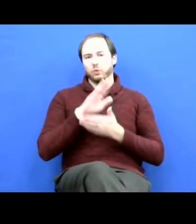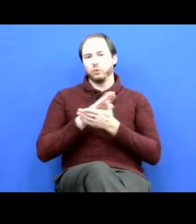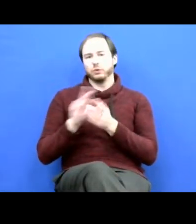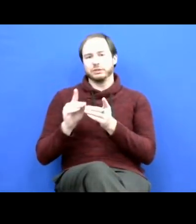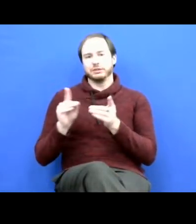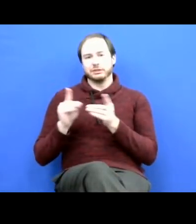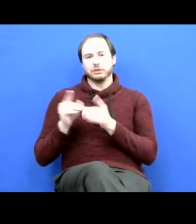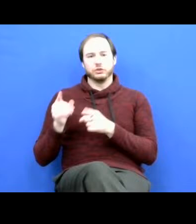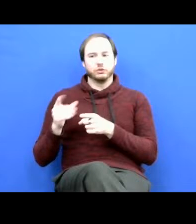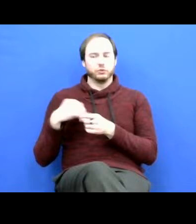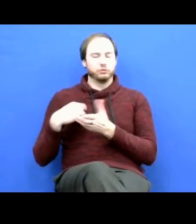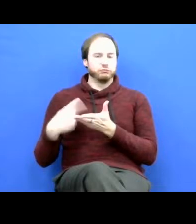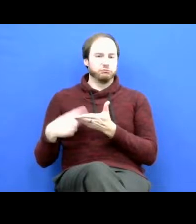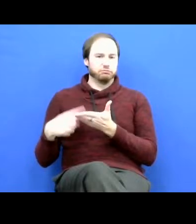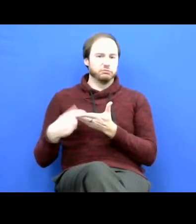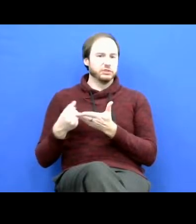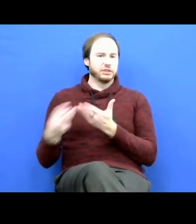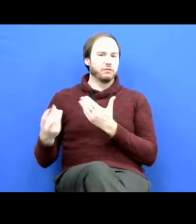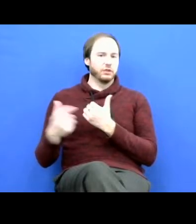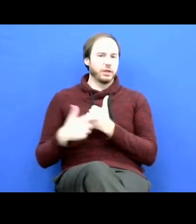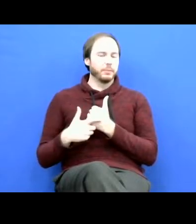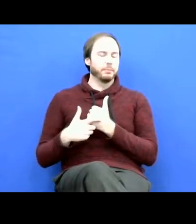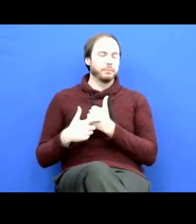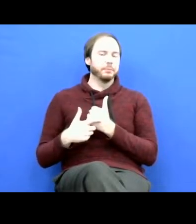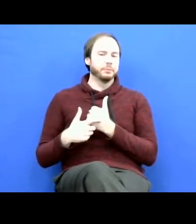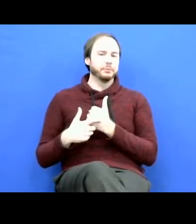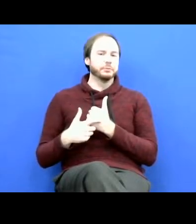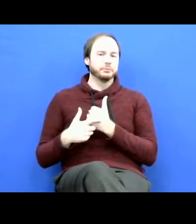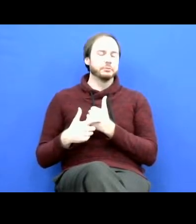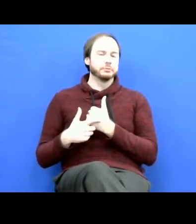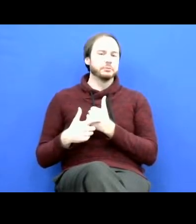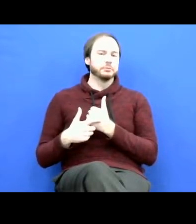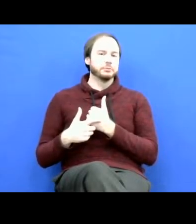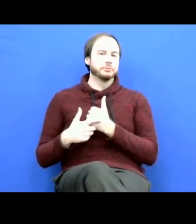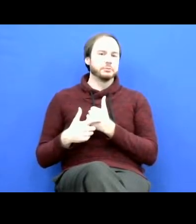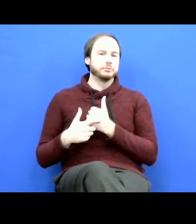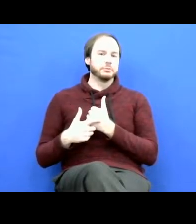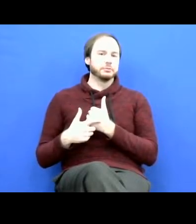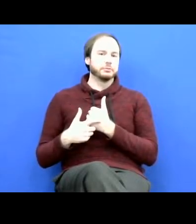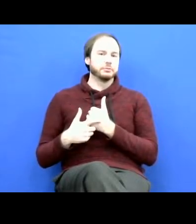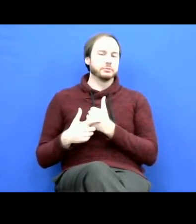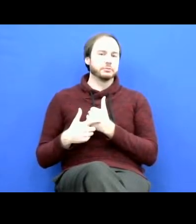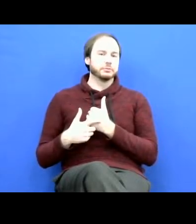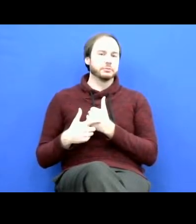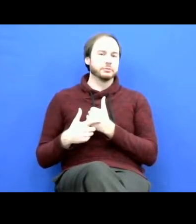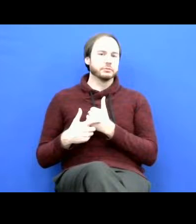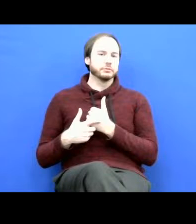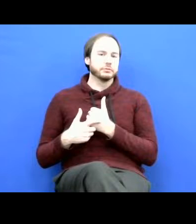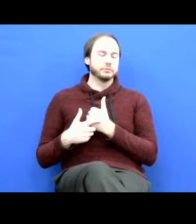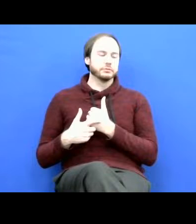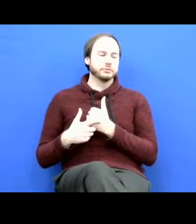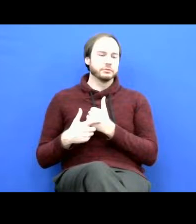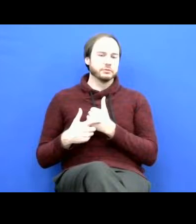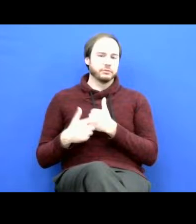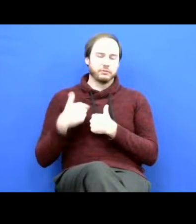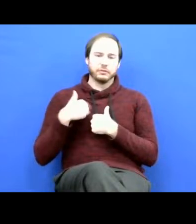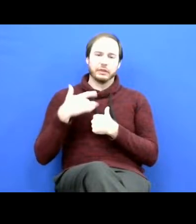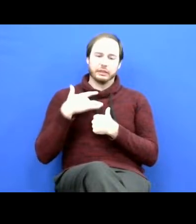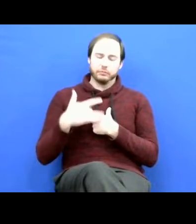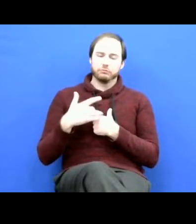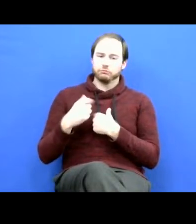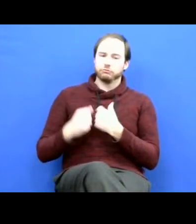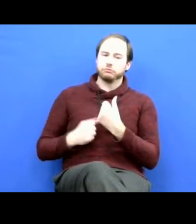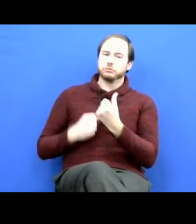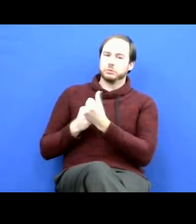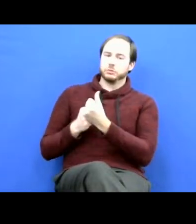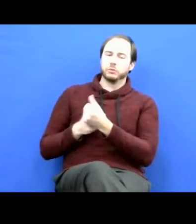district, we've had this conversation several times, and I've always been of the opinion to